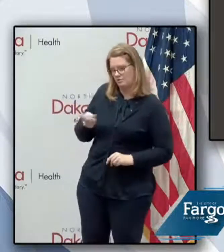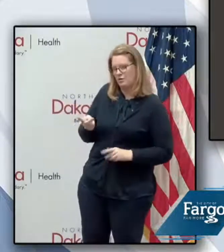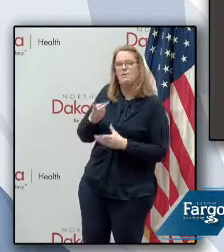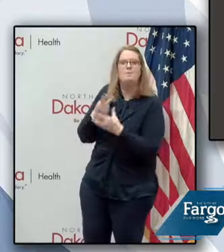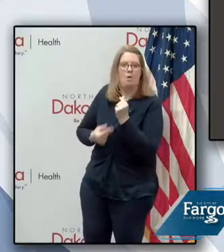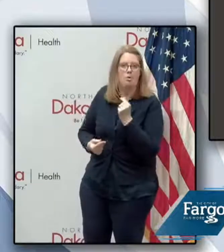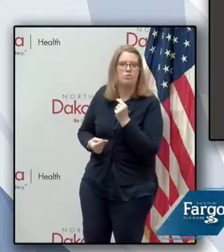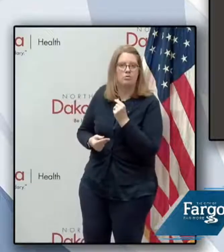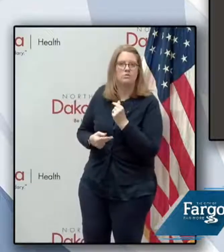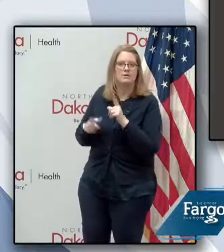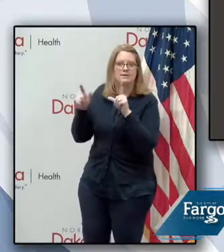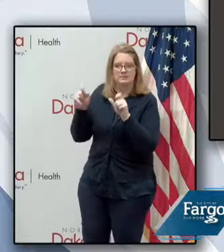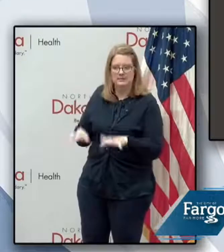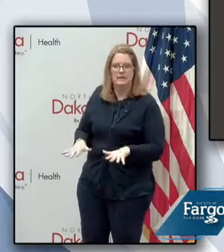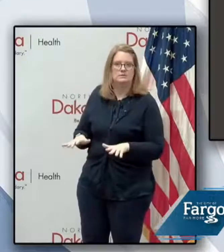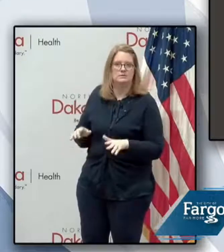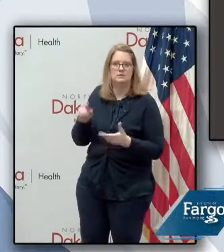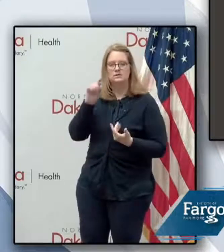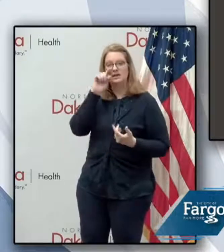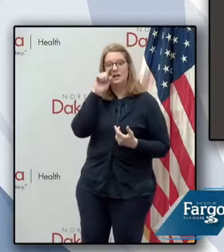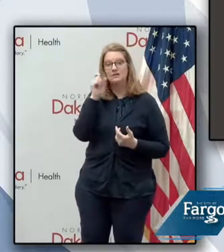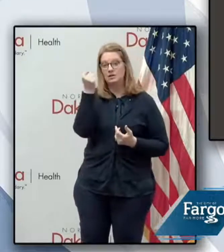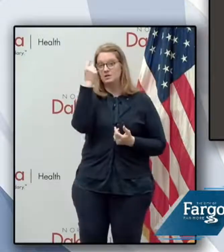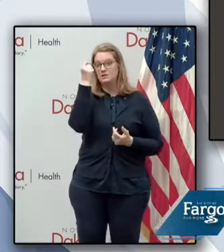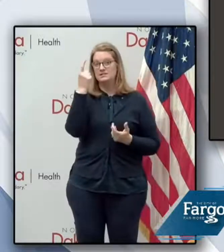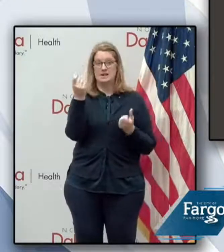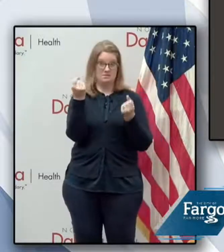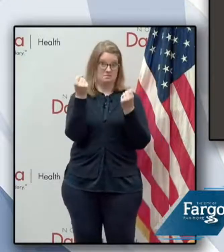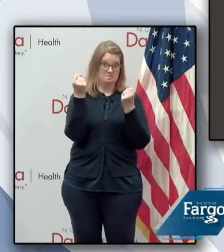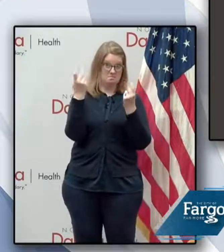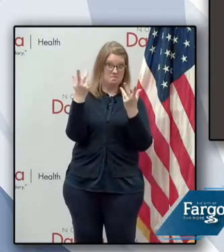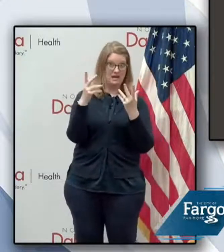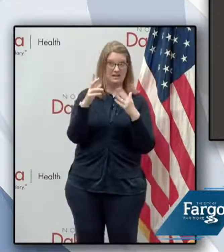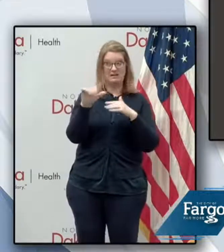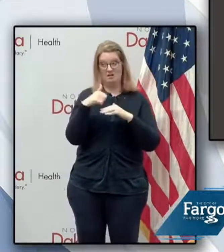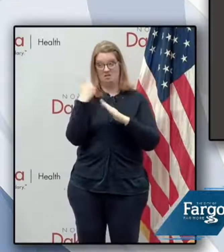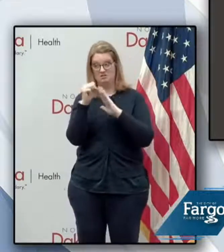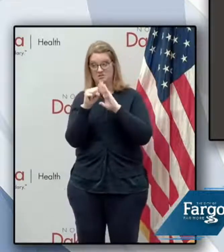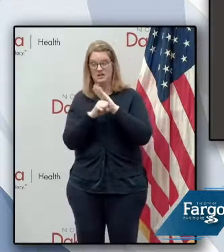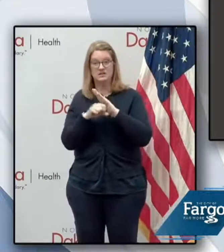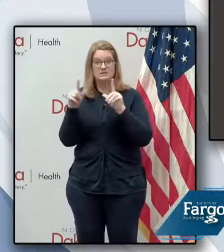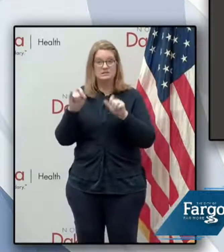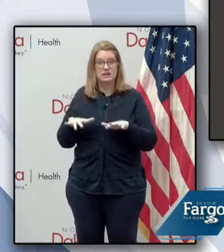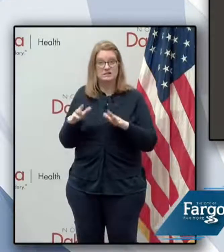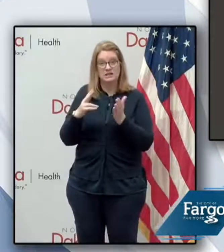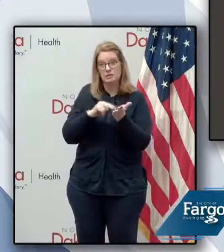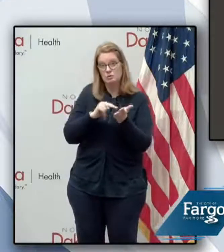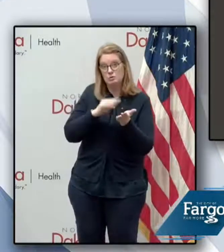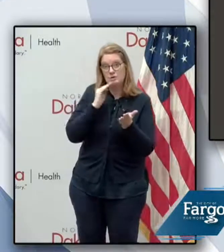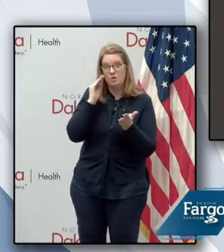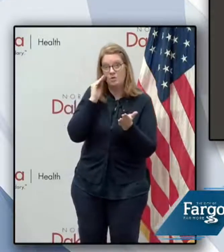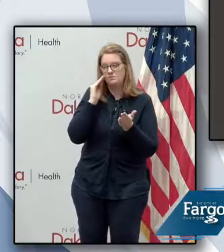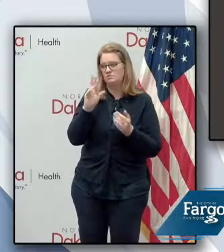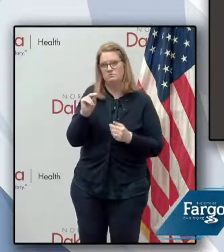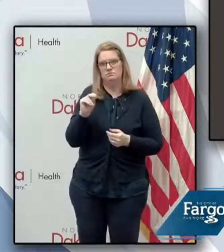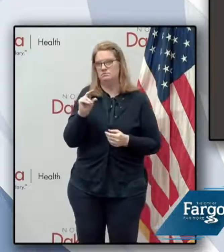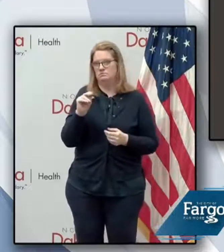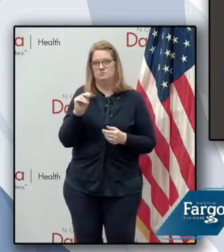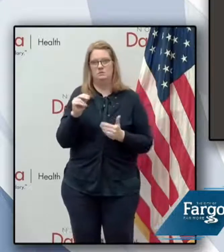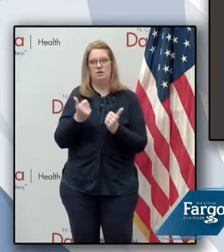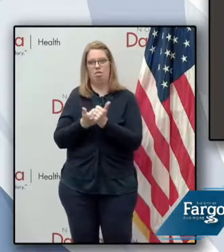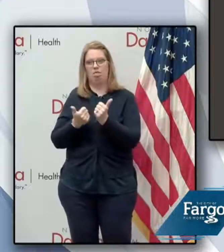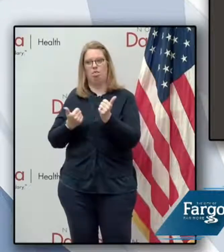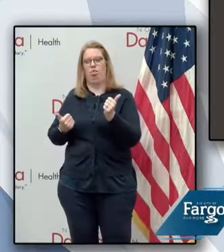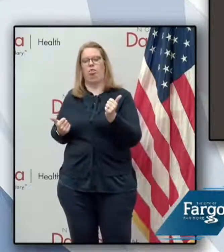as a best practice. Many in the nation have not been able to catch up with that. And so, again, credit goes out to all the people that are involved